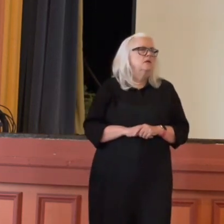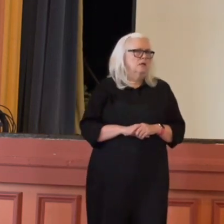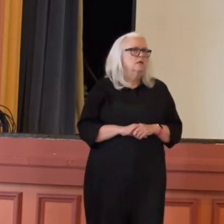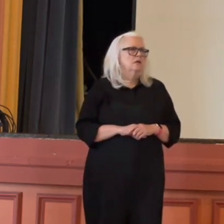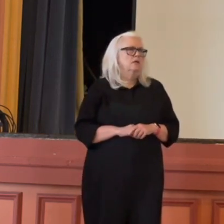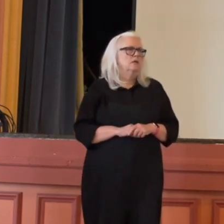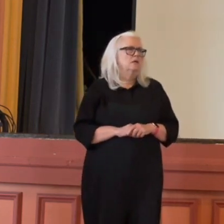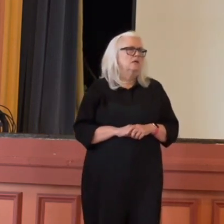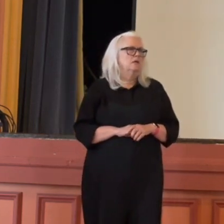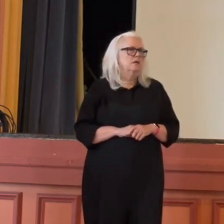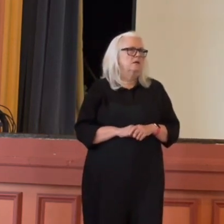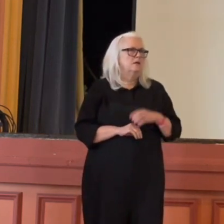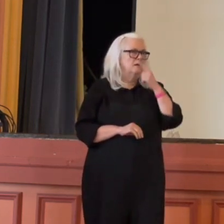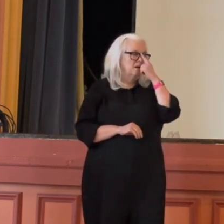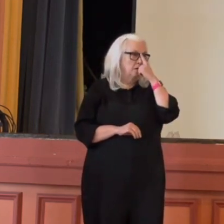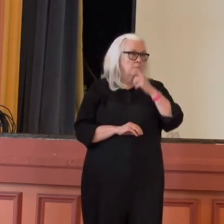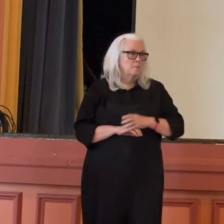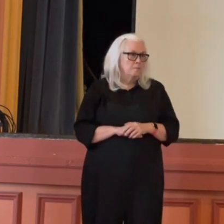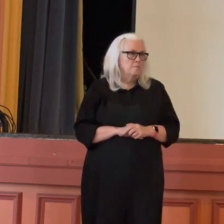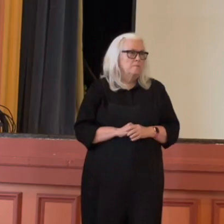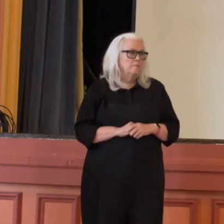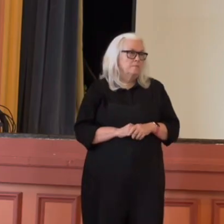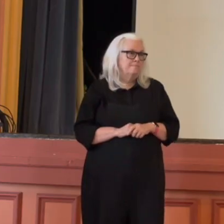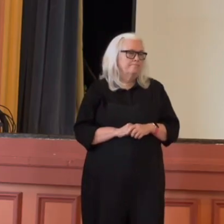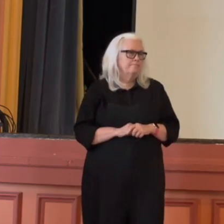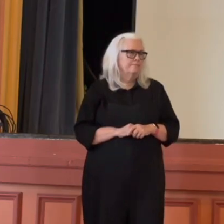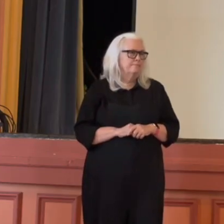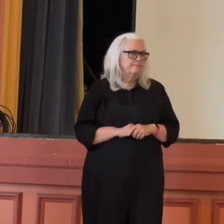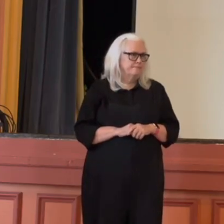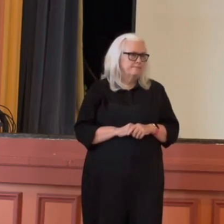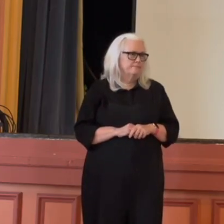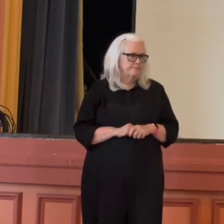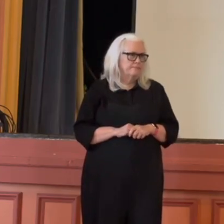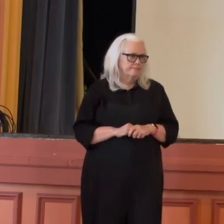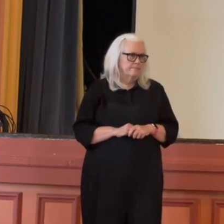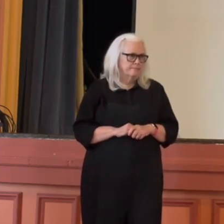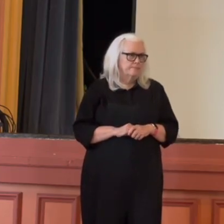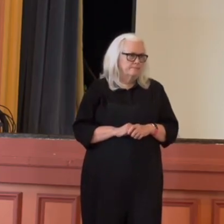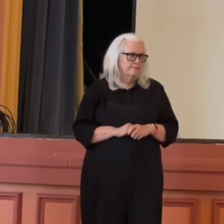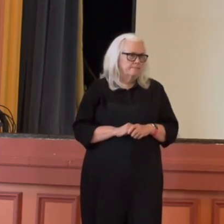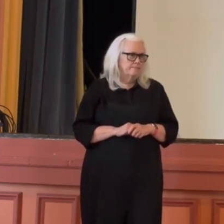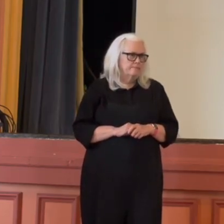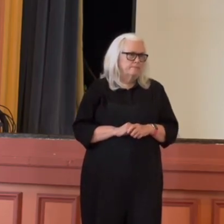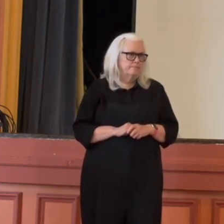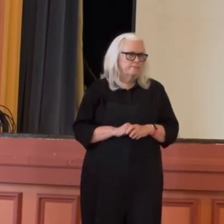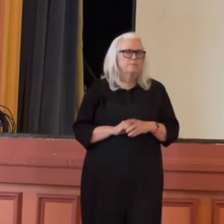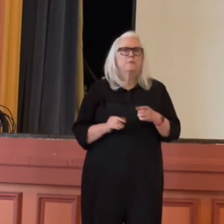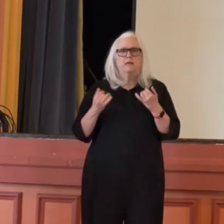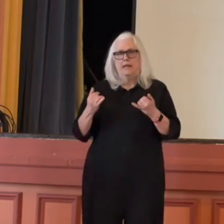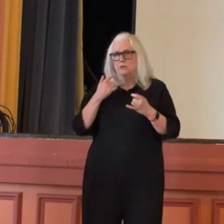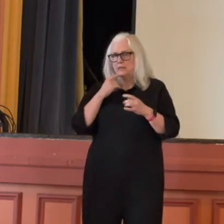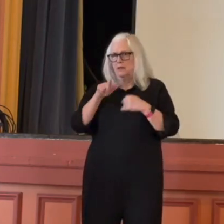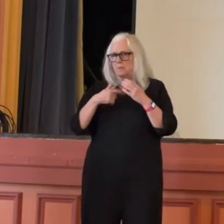The contamination as far as that, the brownfield, along with, and you probably working with the DEC, I'm hoping. Yes,